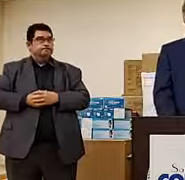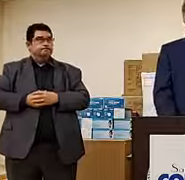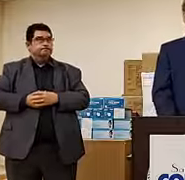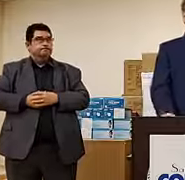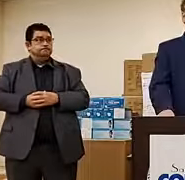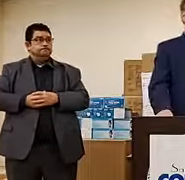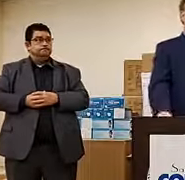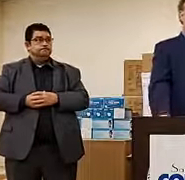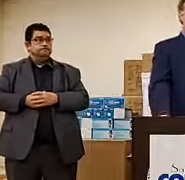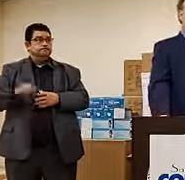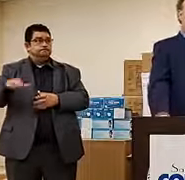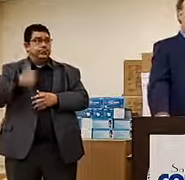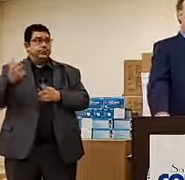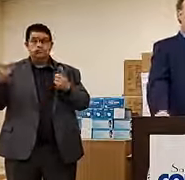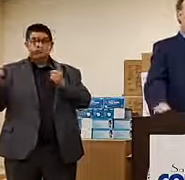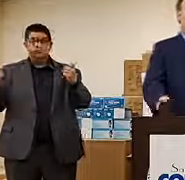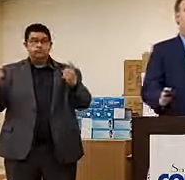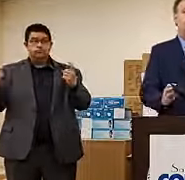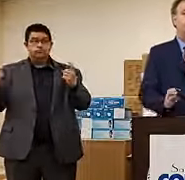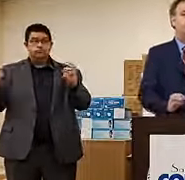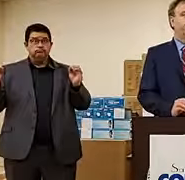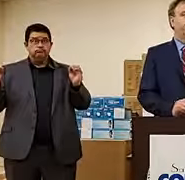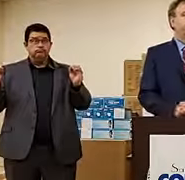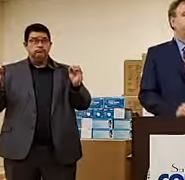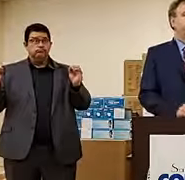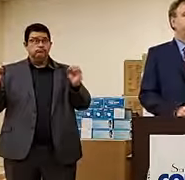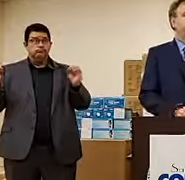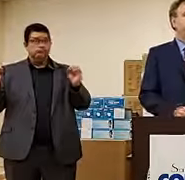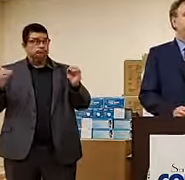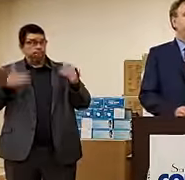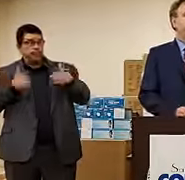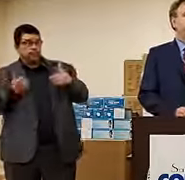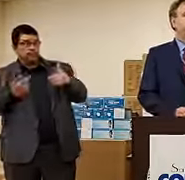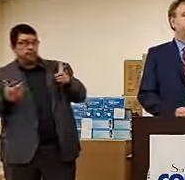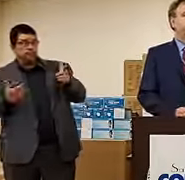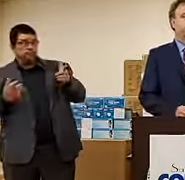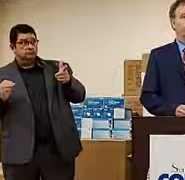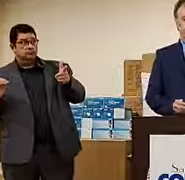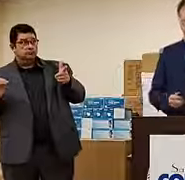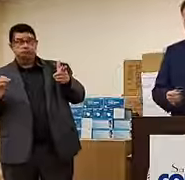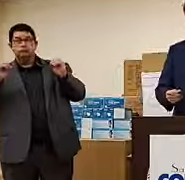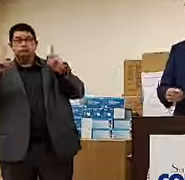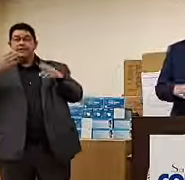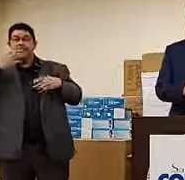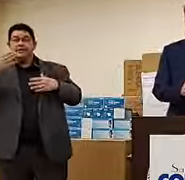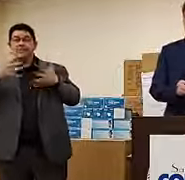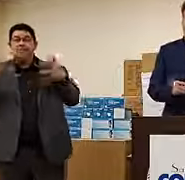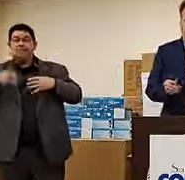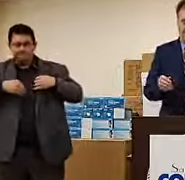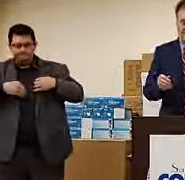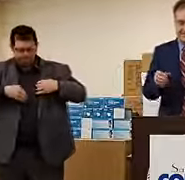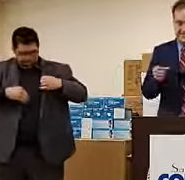Any other questions? Doug, you have anything? Yep. Okay, thanks a lot.